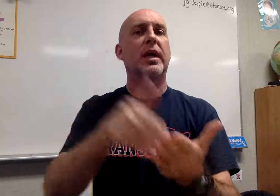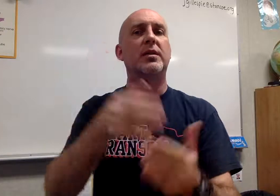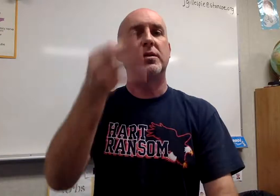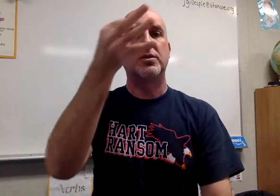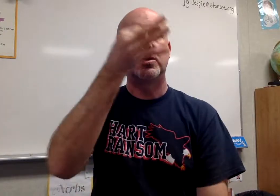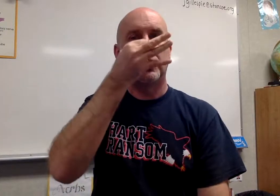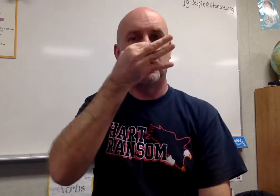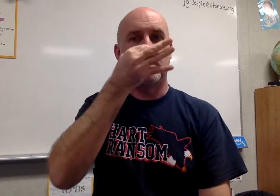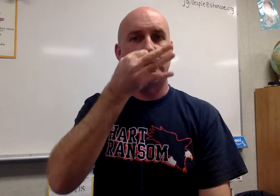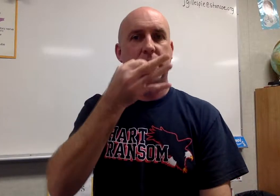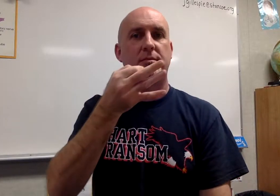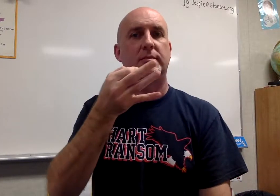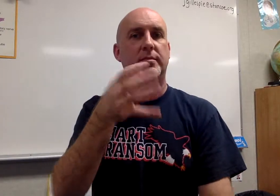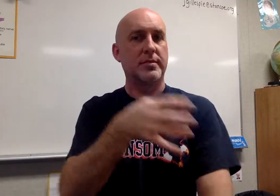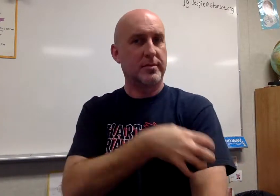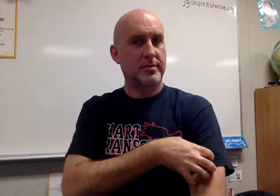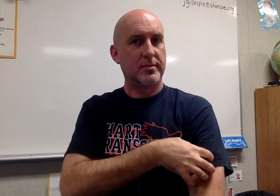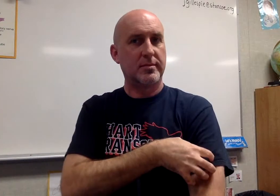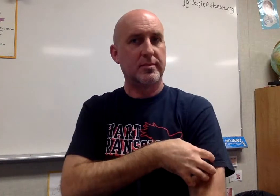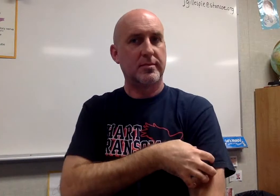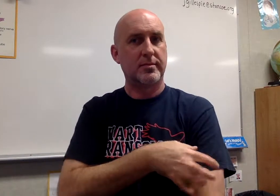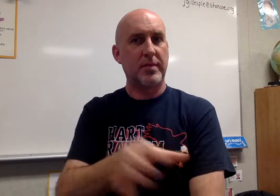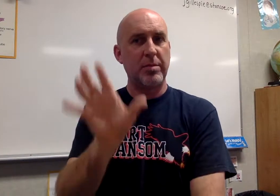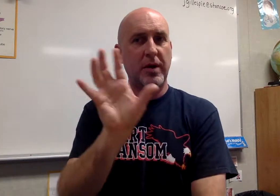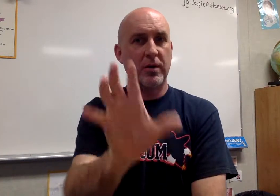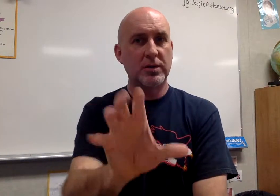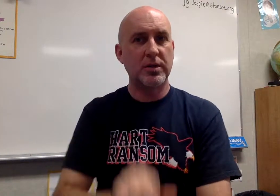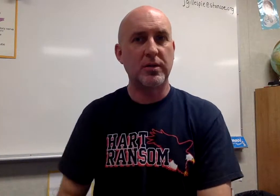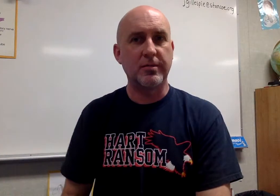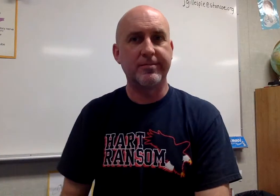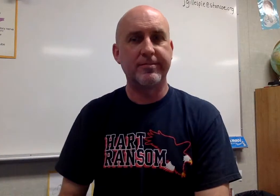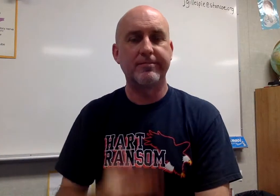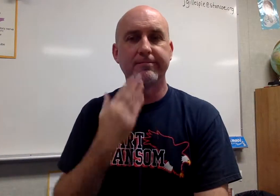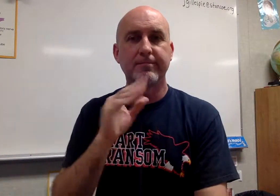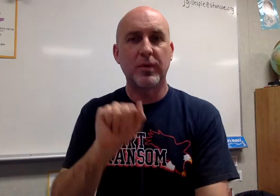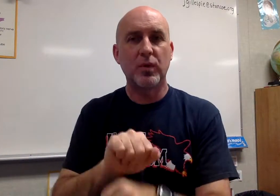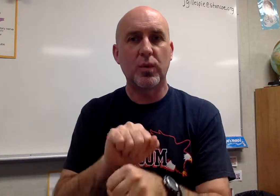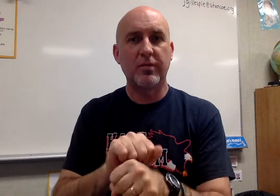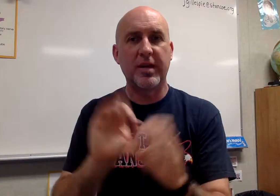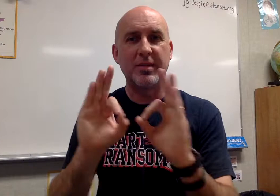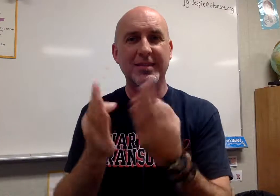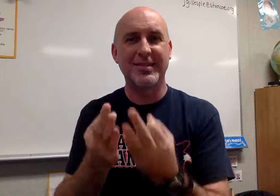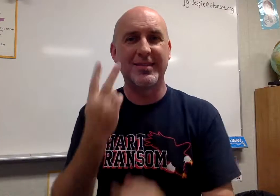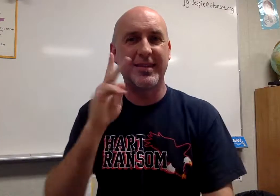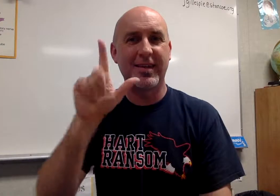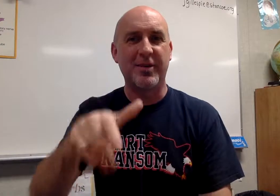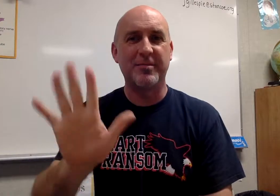again soon. My power to you. Good work, families. See you later.